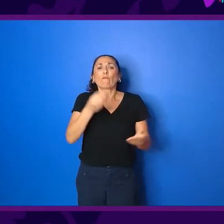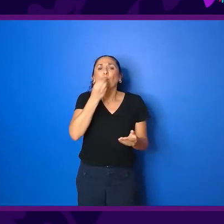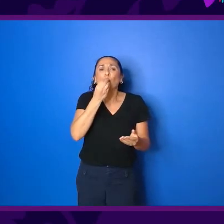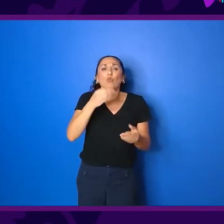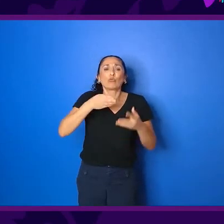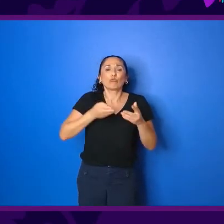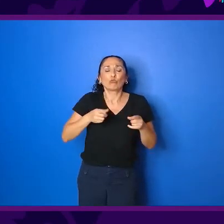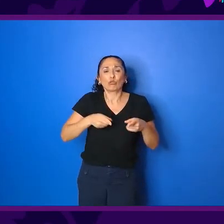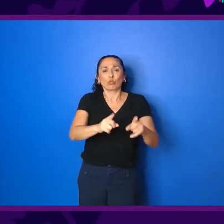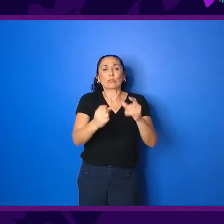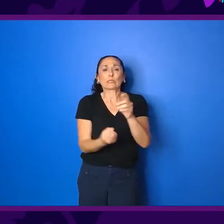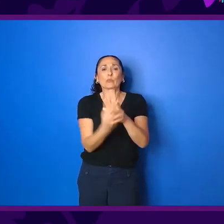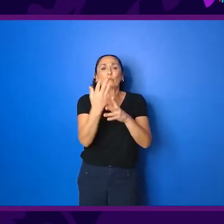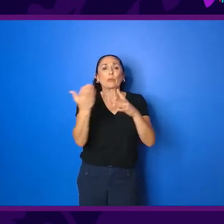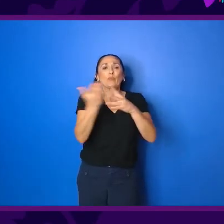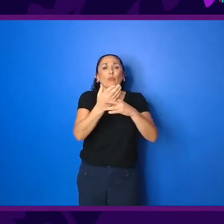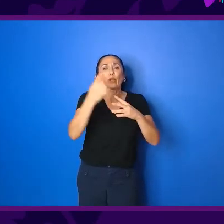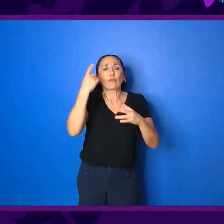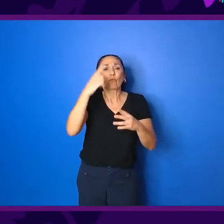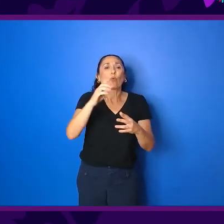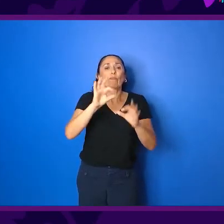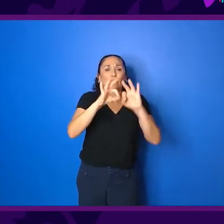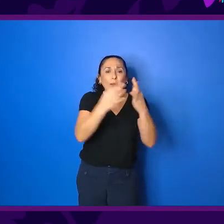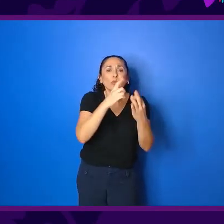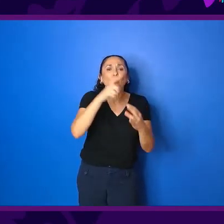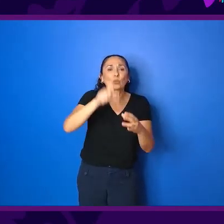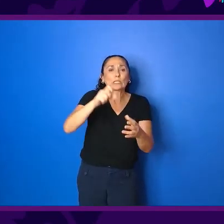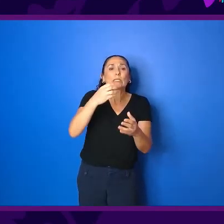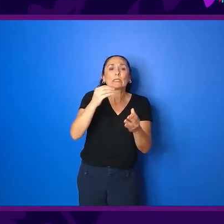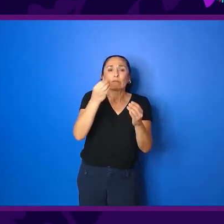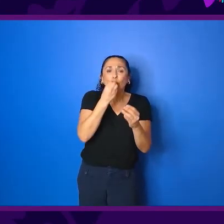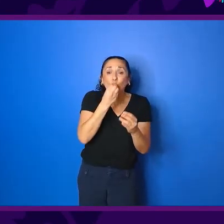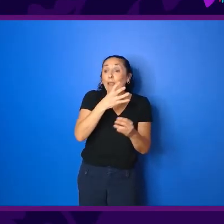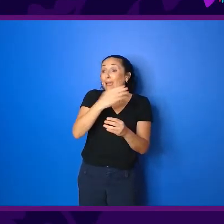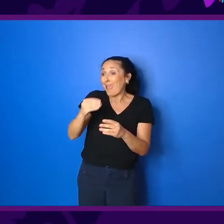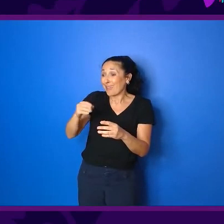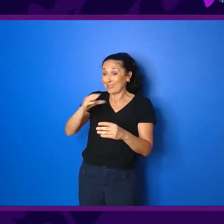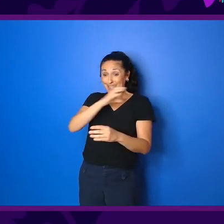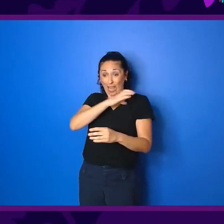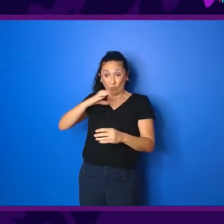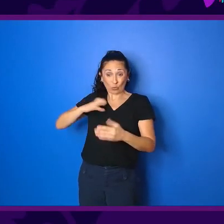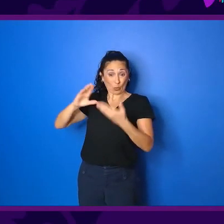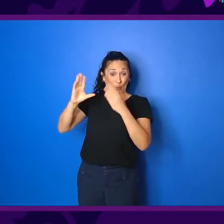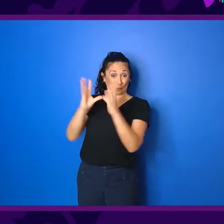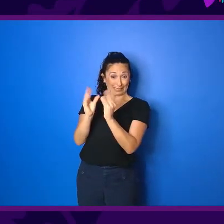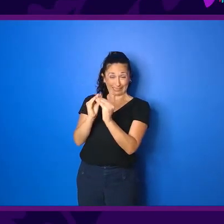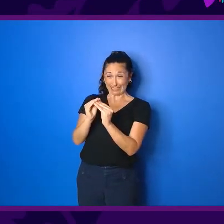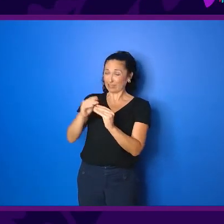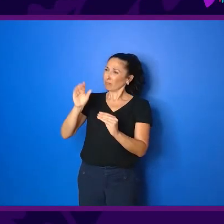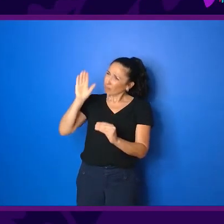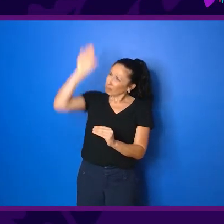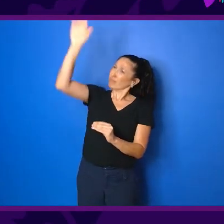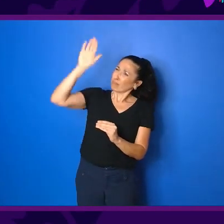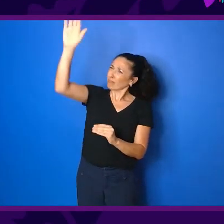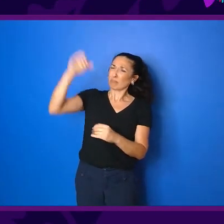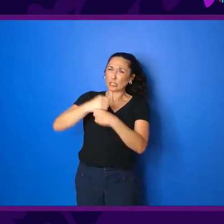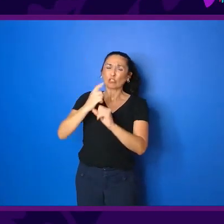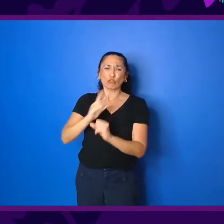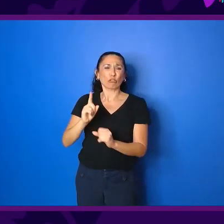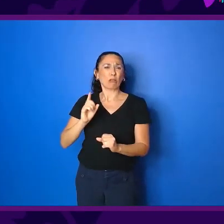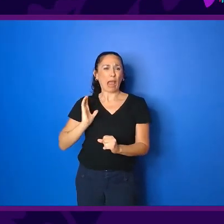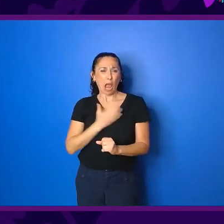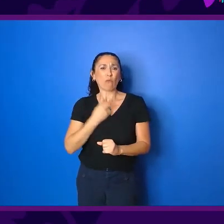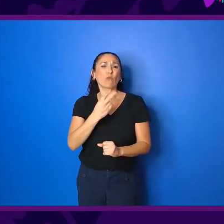ensuring that youth voices are heard during school board meetings and city council meetings while sheltered in place. The Dolores Huerta